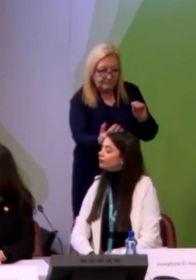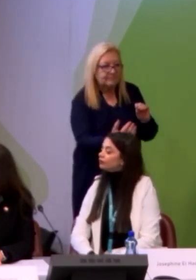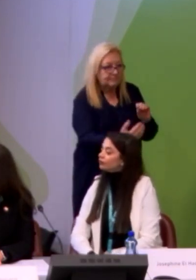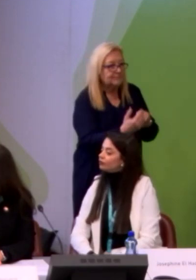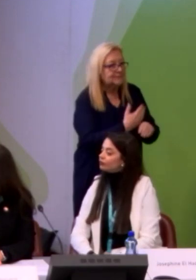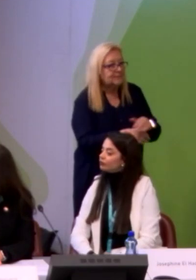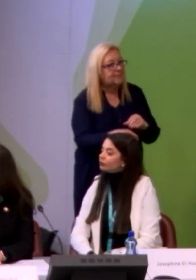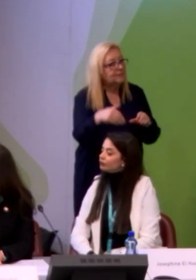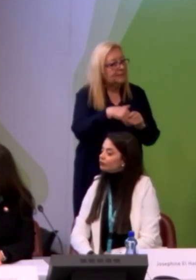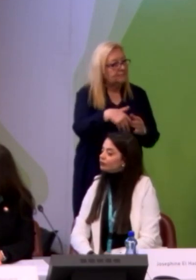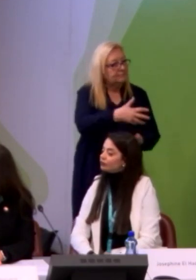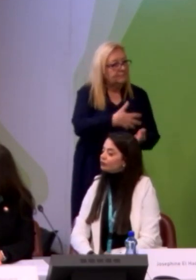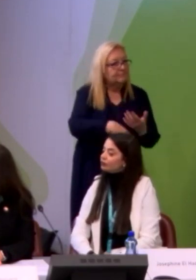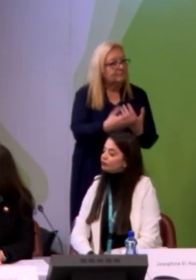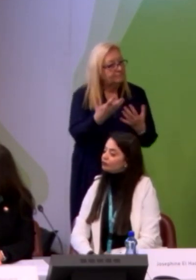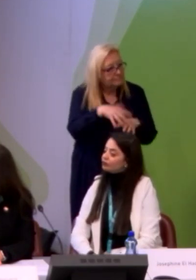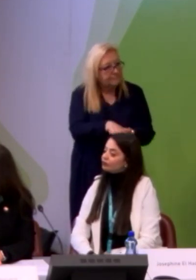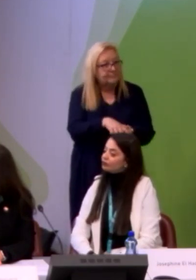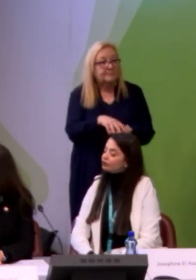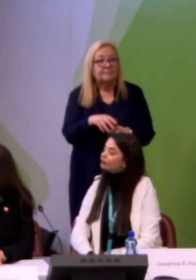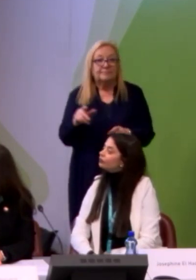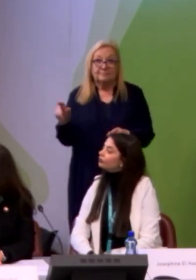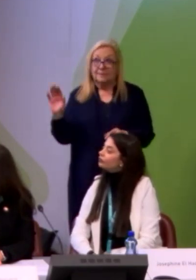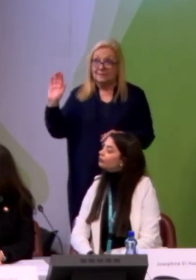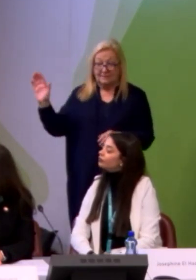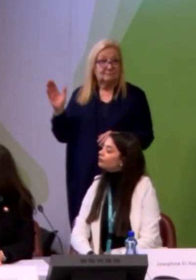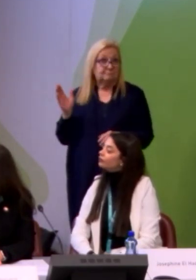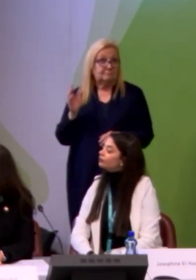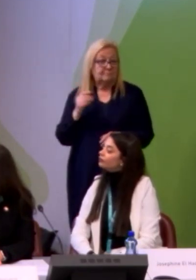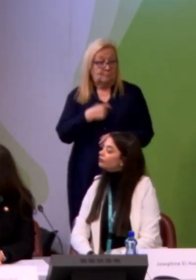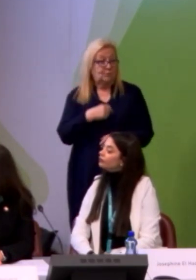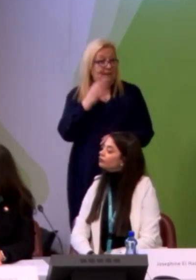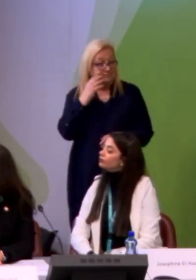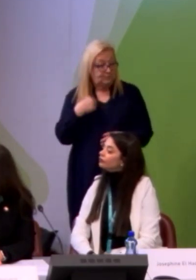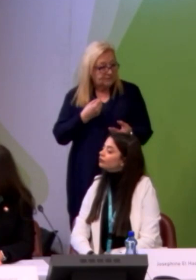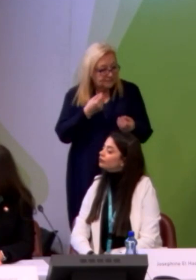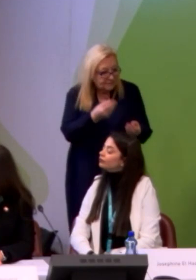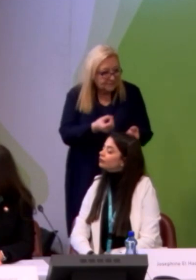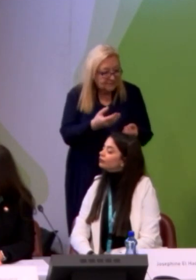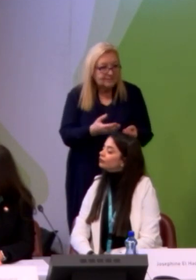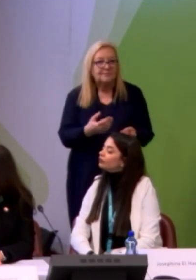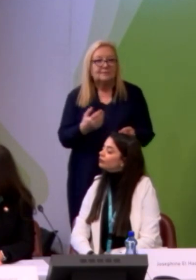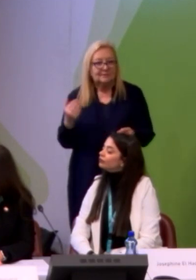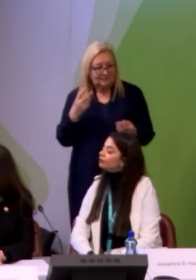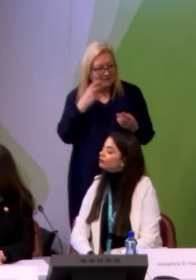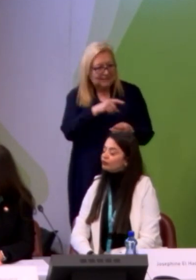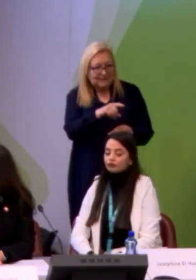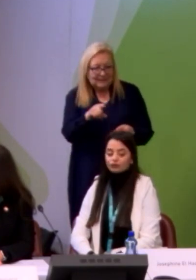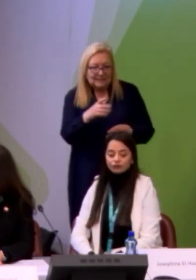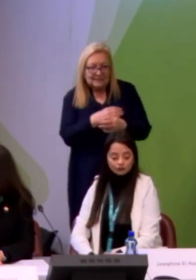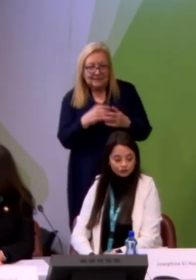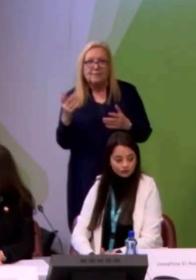and professional experience to give pragmatic advice, right? And walk the journey with people and